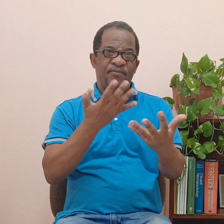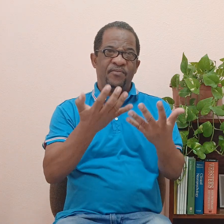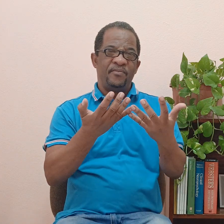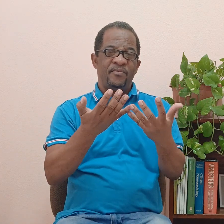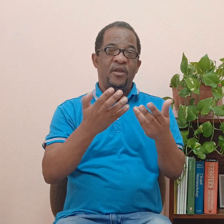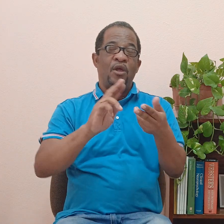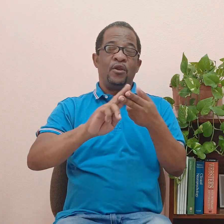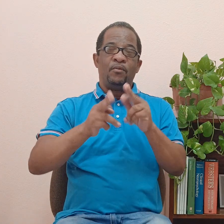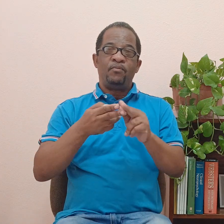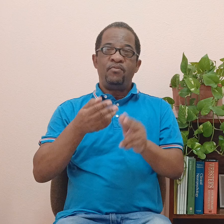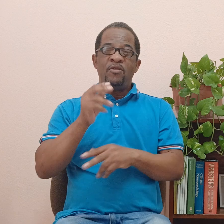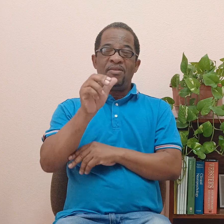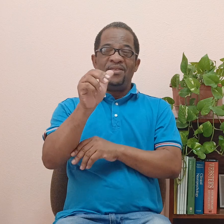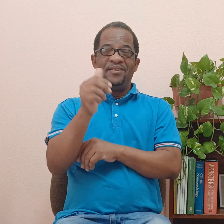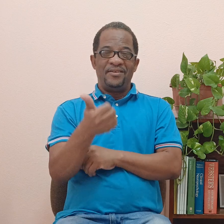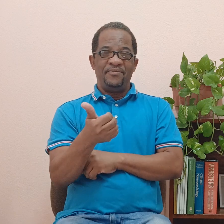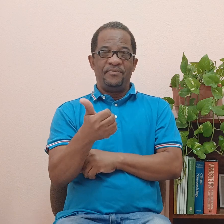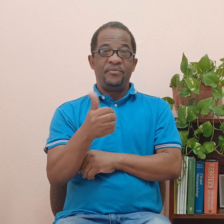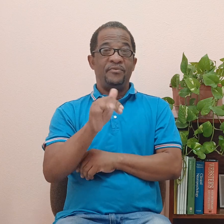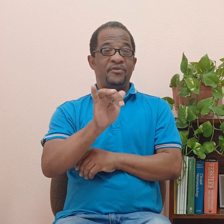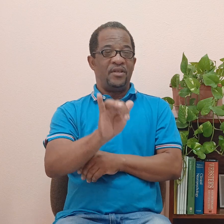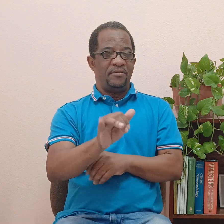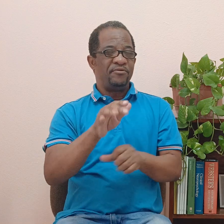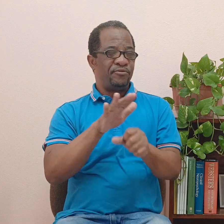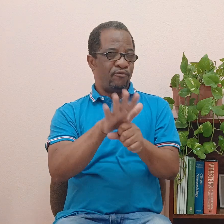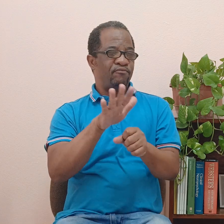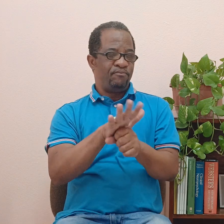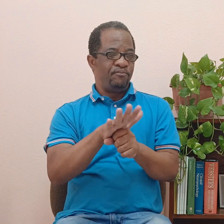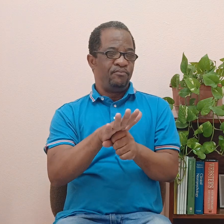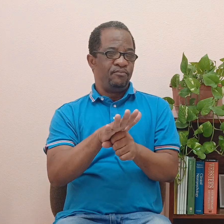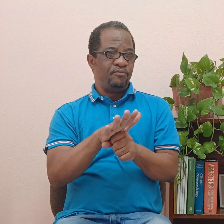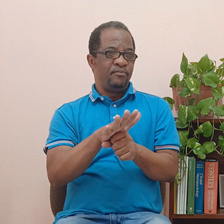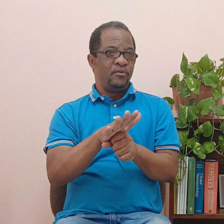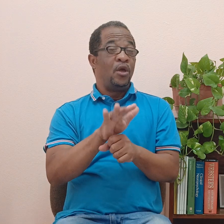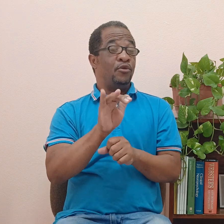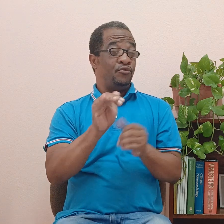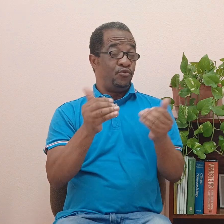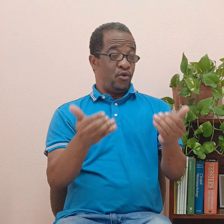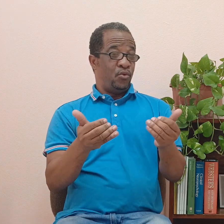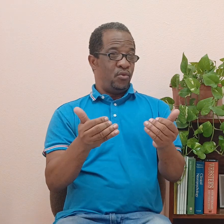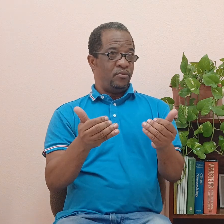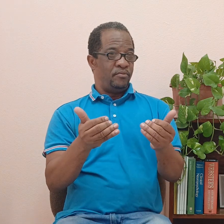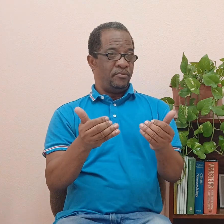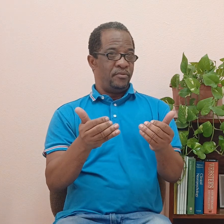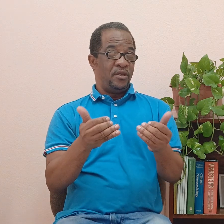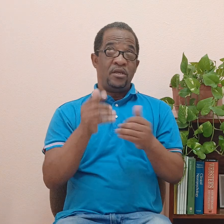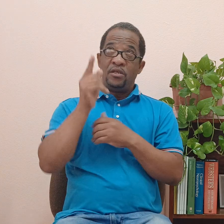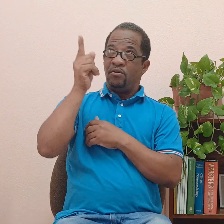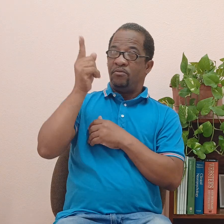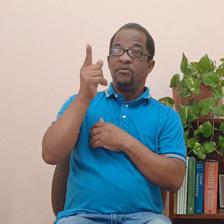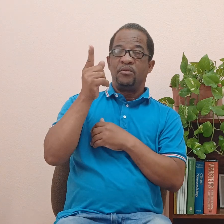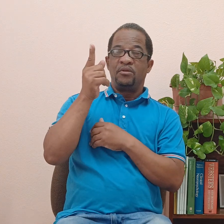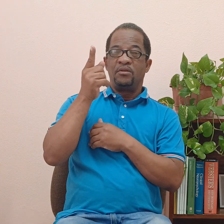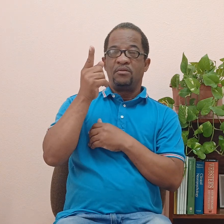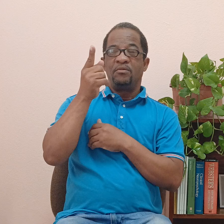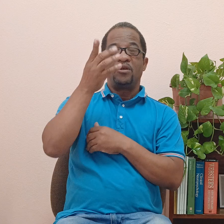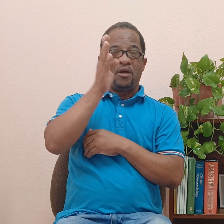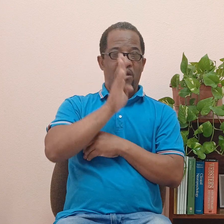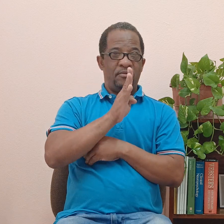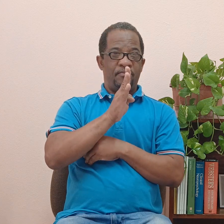10. That's enough. Now know that I am God. I'm